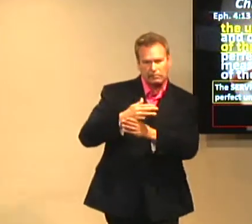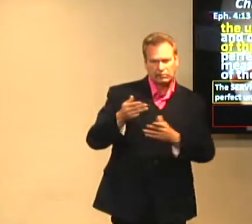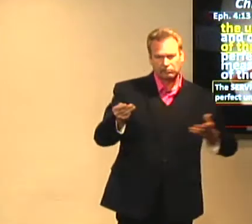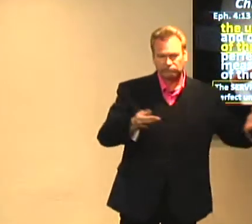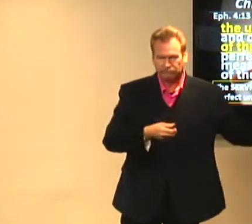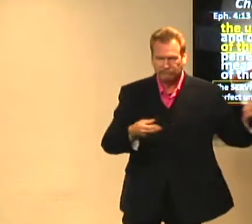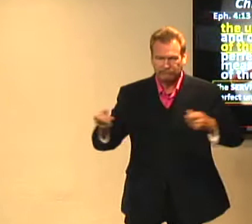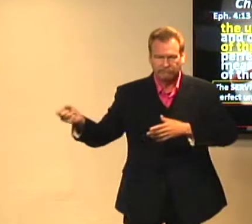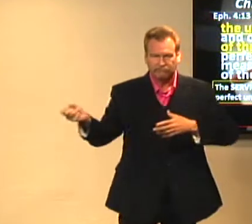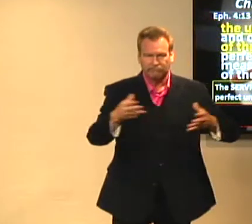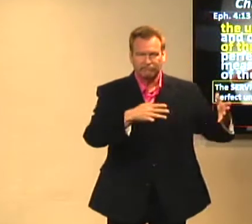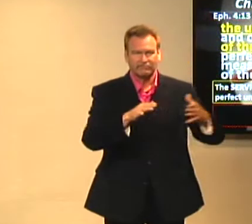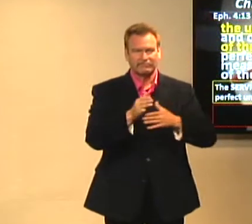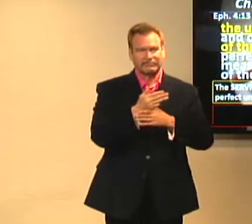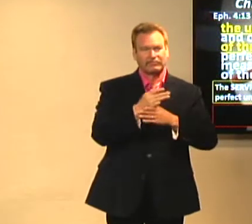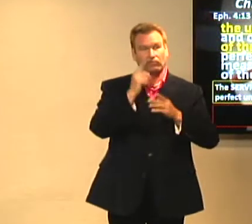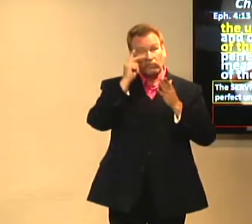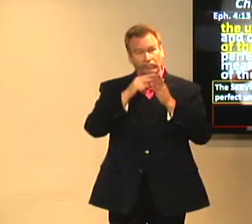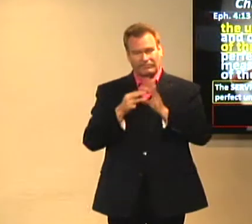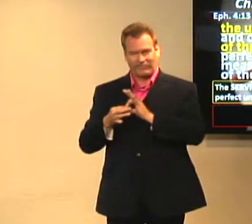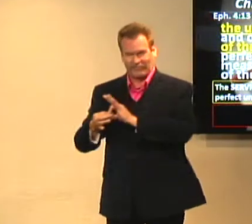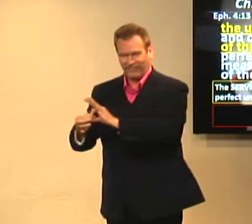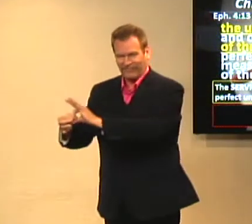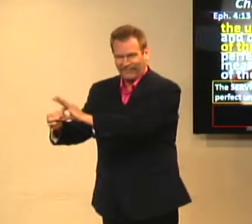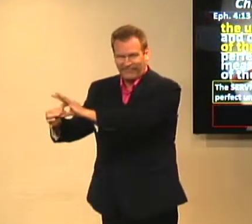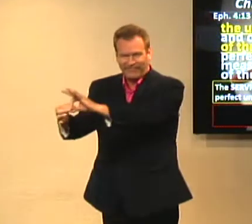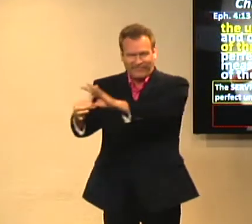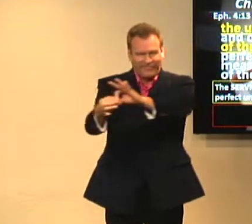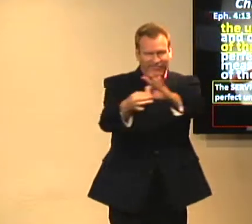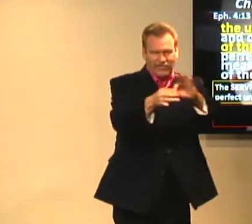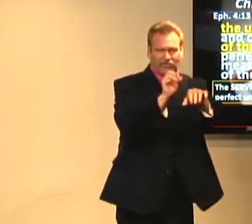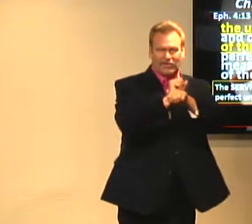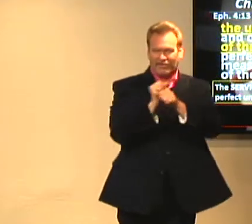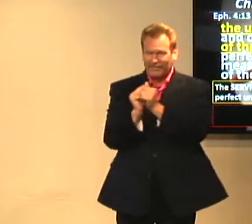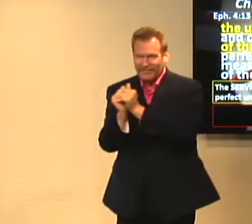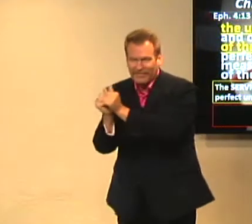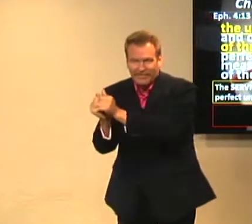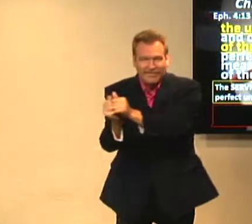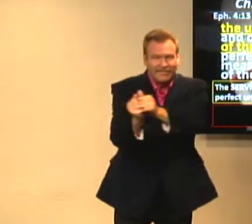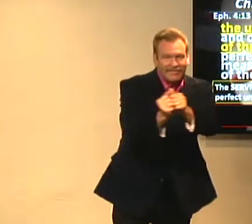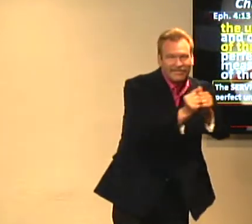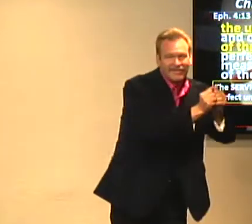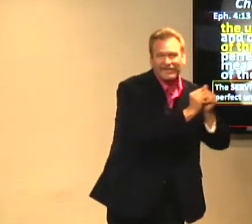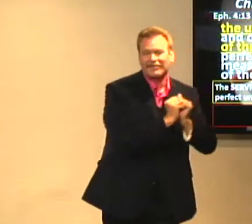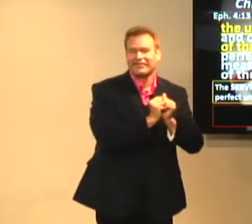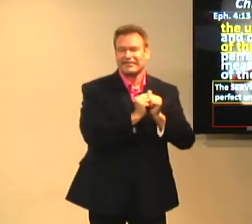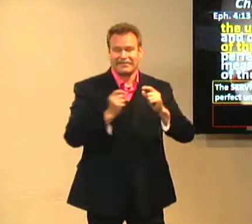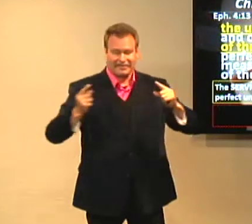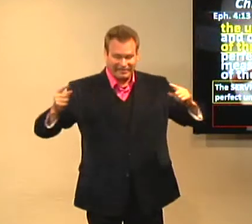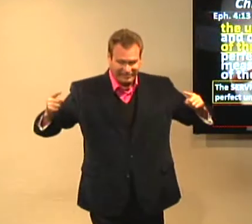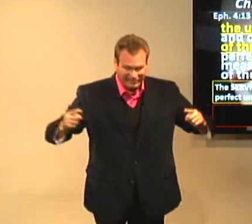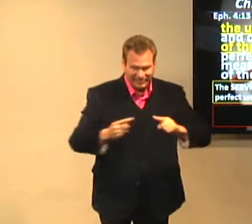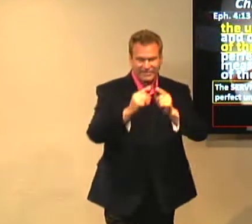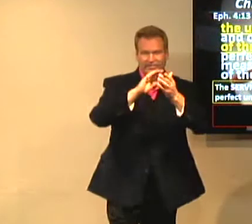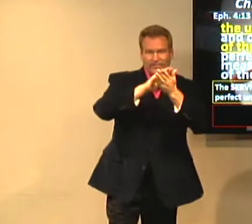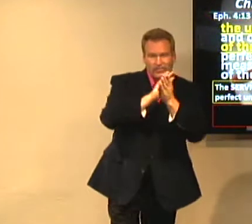just hold them to ourselves. We are all to come together and share them for this purpose of unity, this purpose of oneness, of